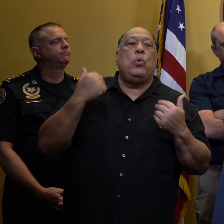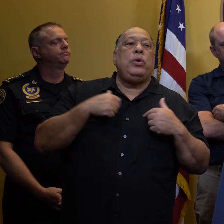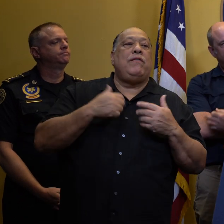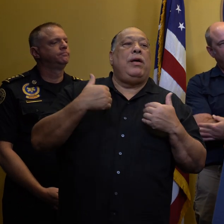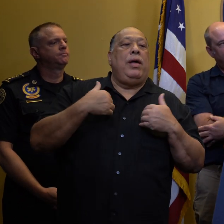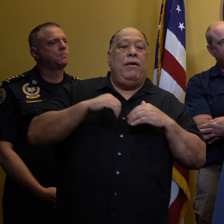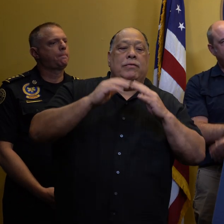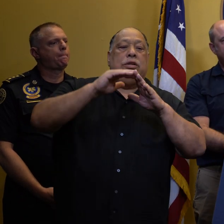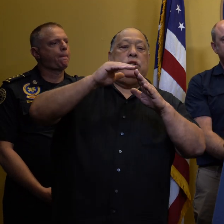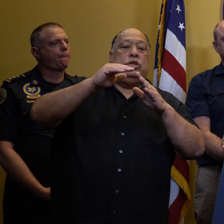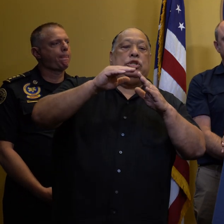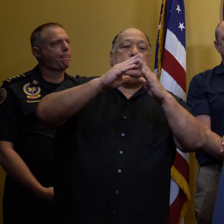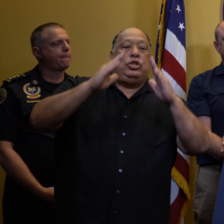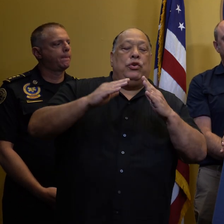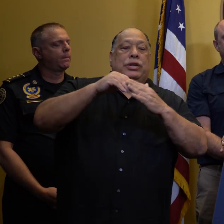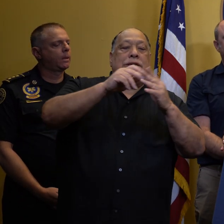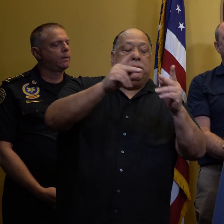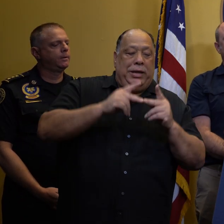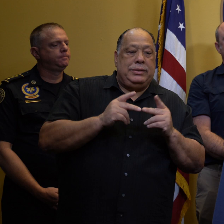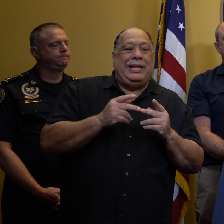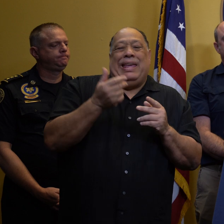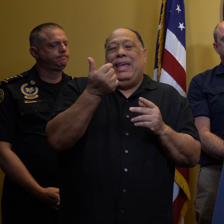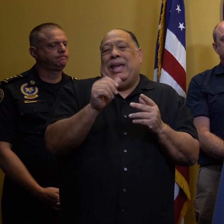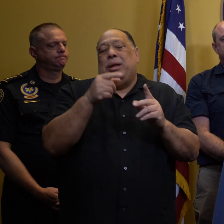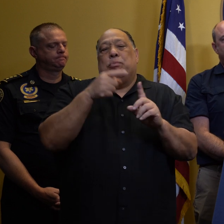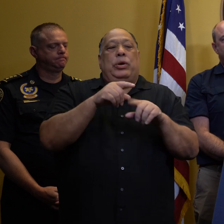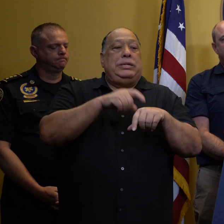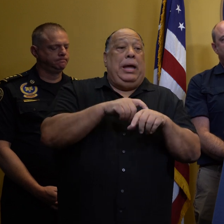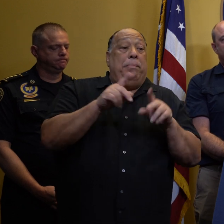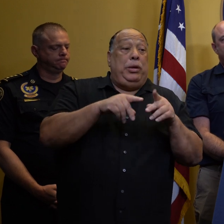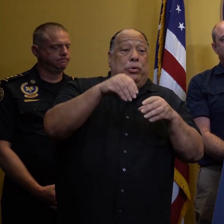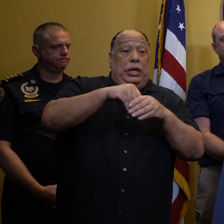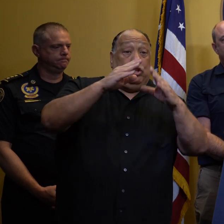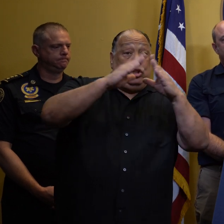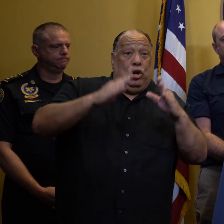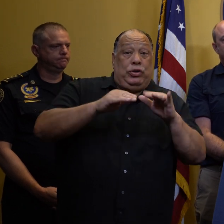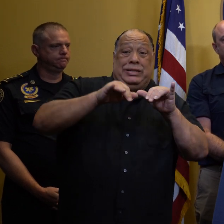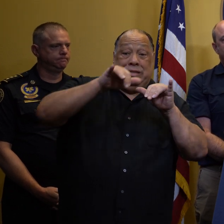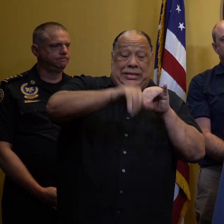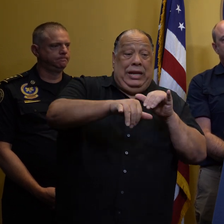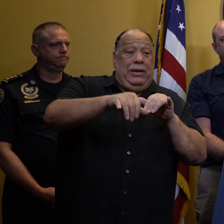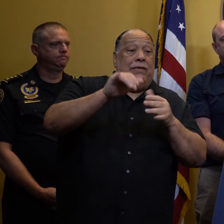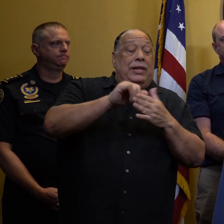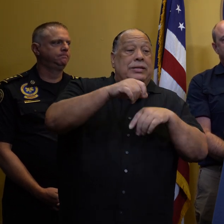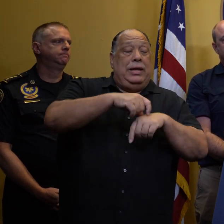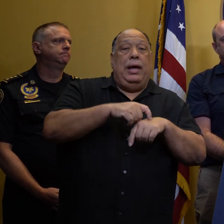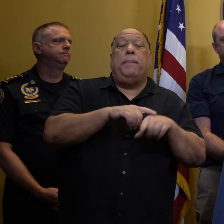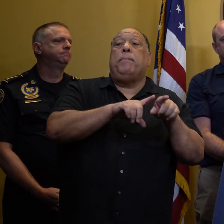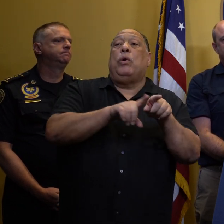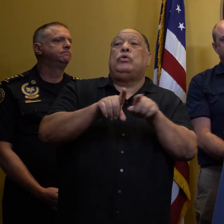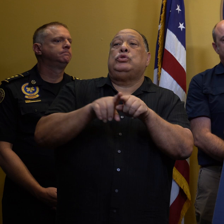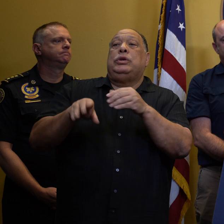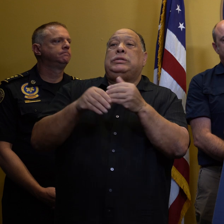activated shelter in space. So at any point in time throughout the day, the persons who are currently in shelter can stay in shelters for that time period. They've also